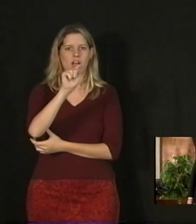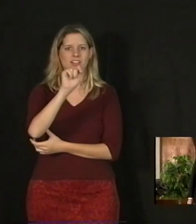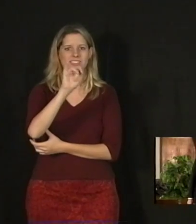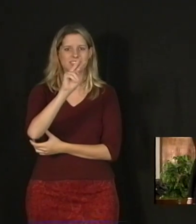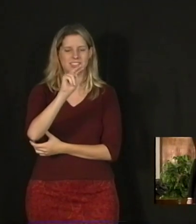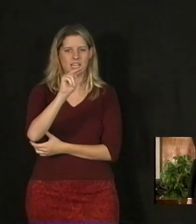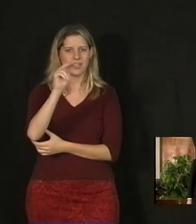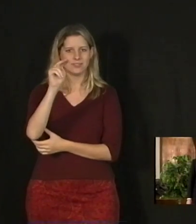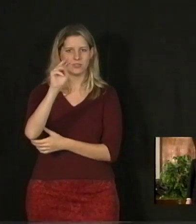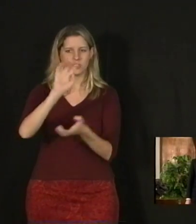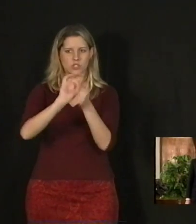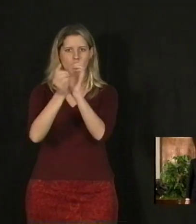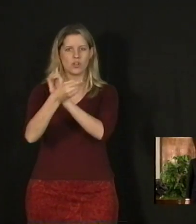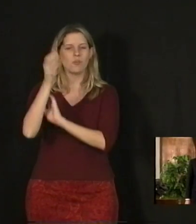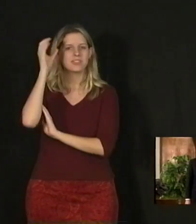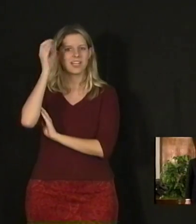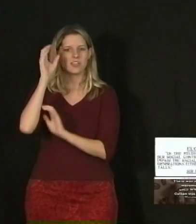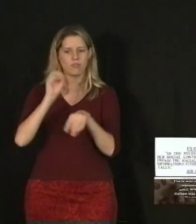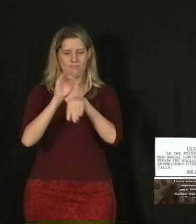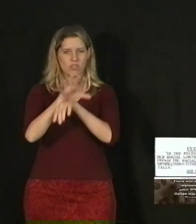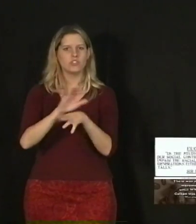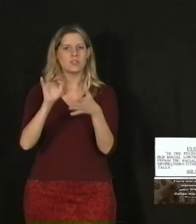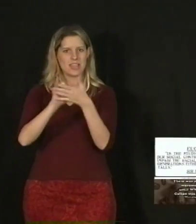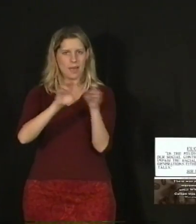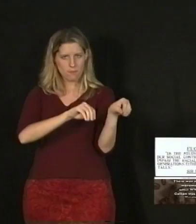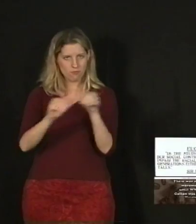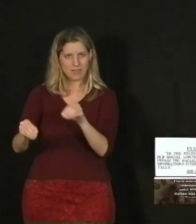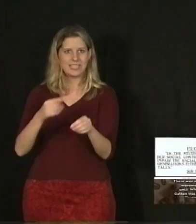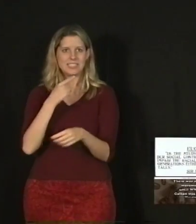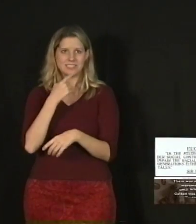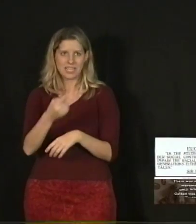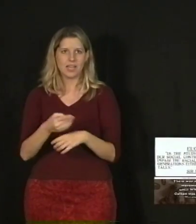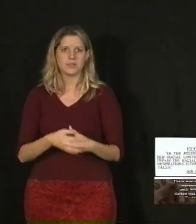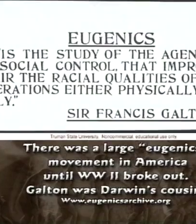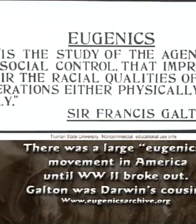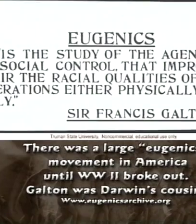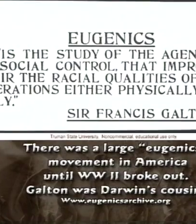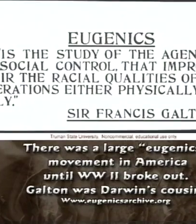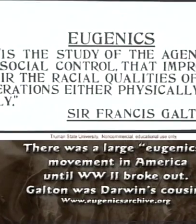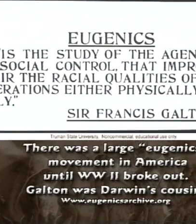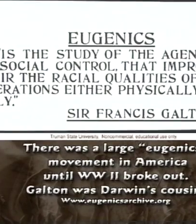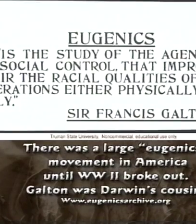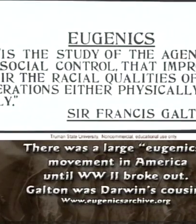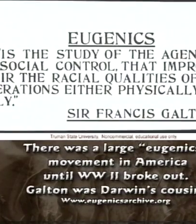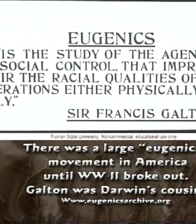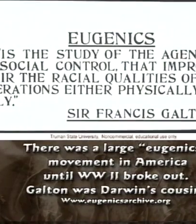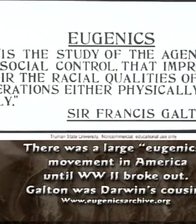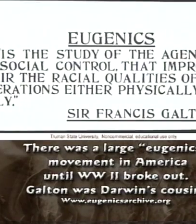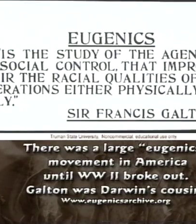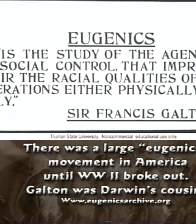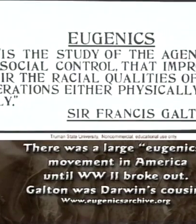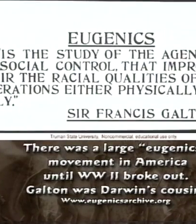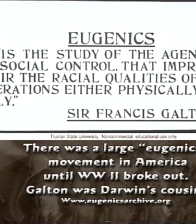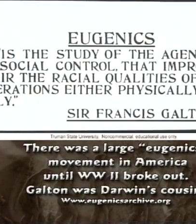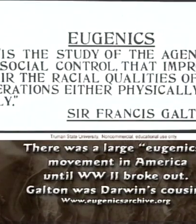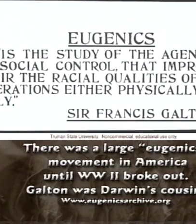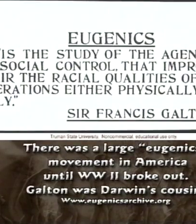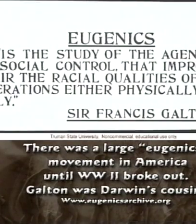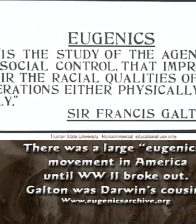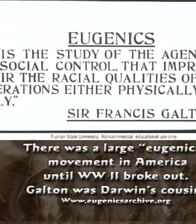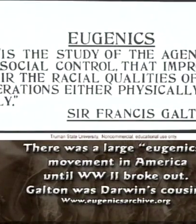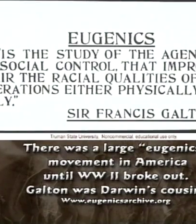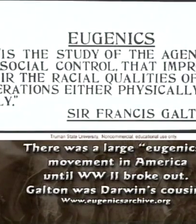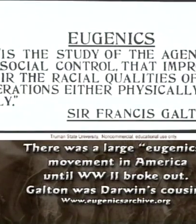was Francis Galton, very influential in the eugenics movement. He said, is the study of the agencies under social